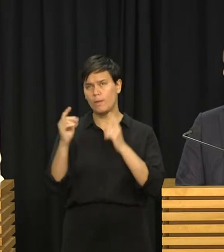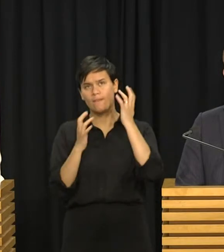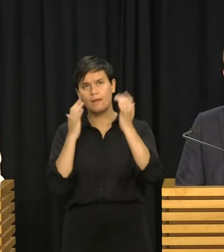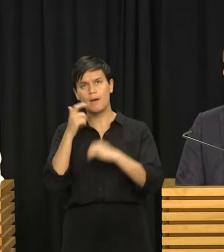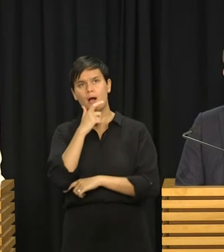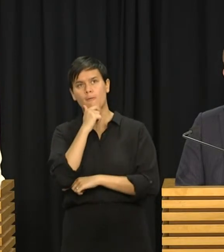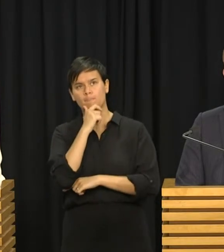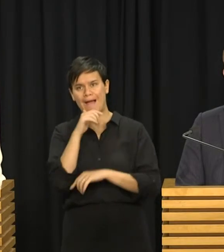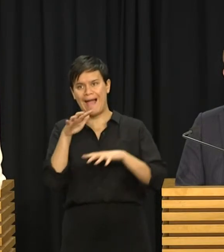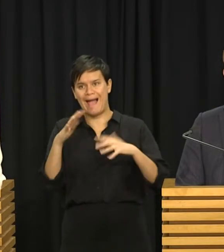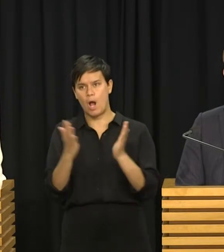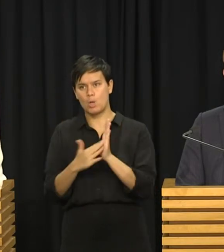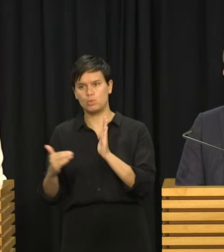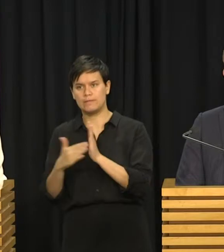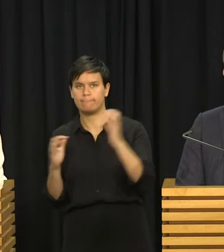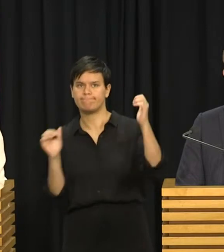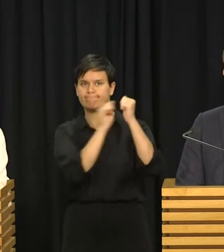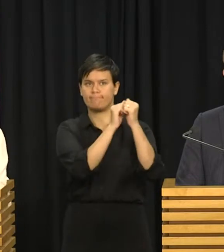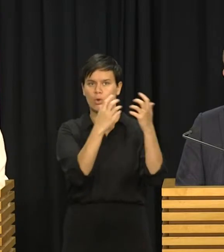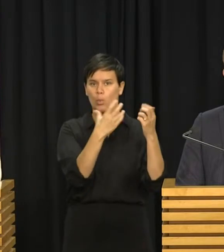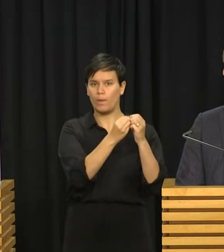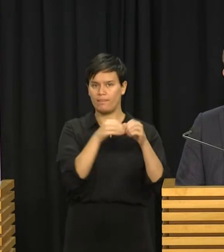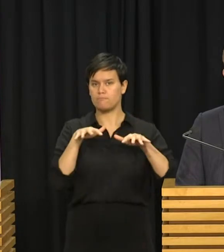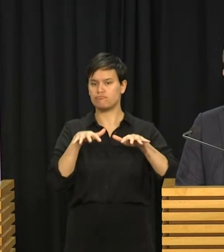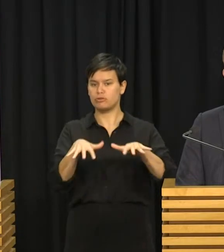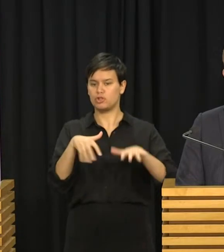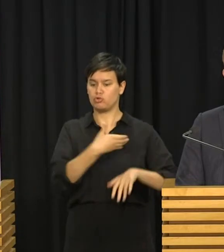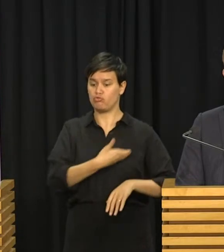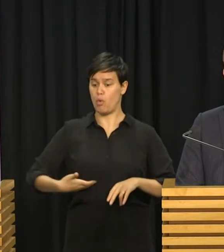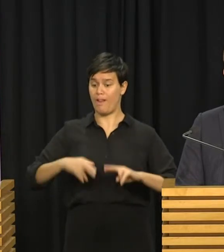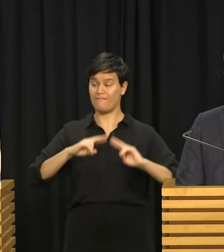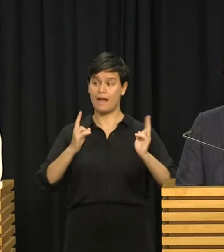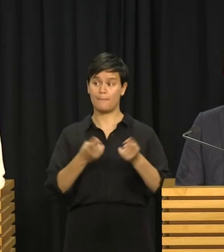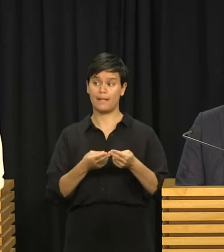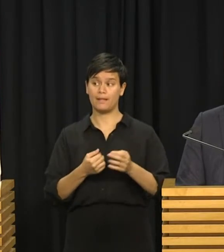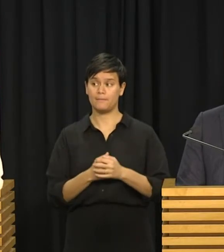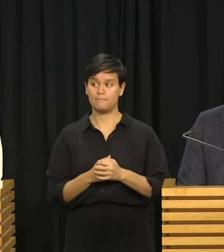constitutional arrangement with the British royal family? Look,